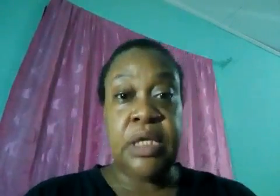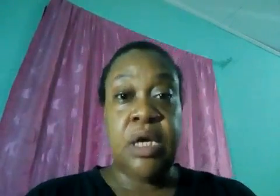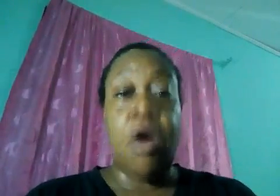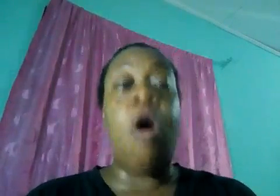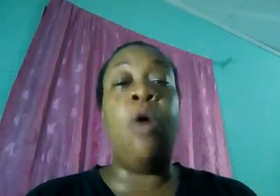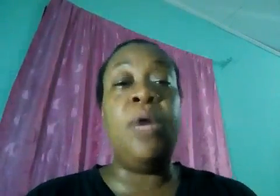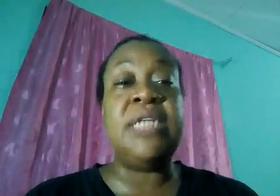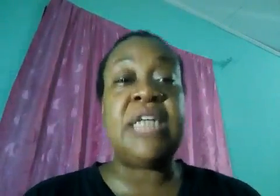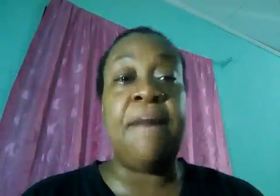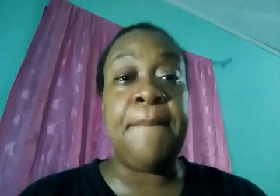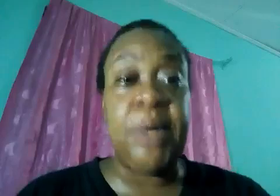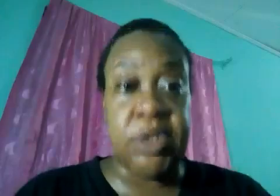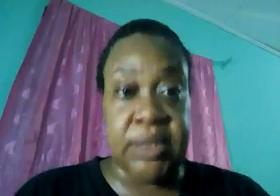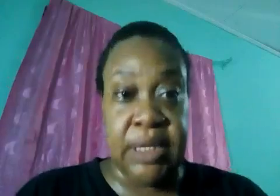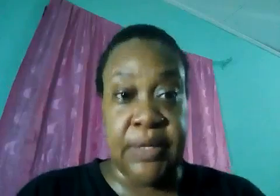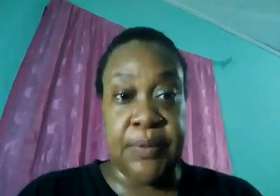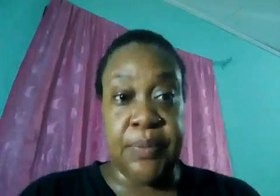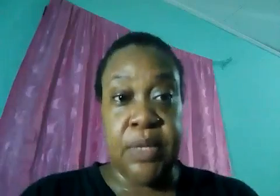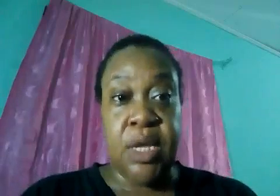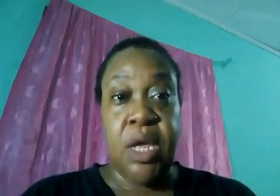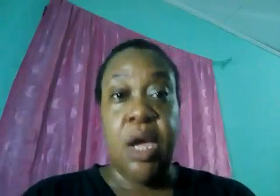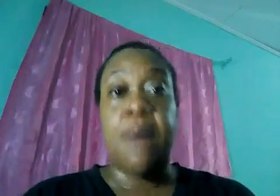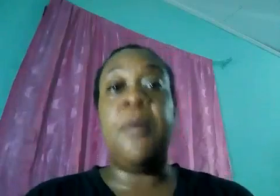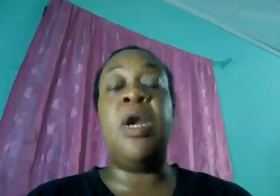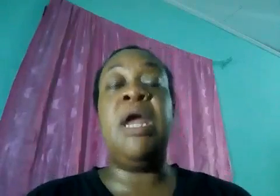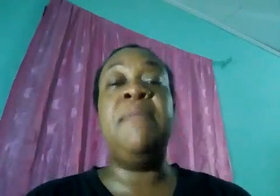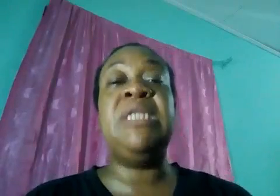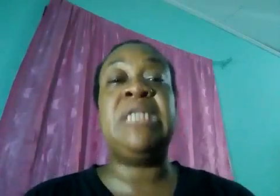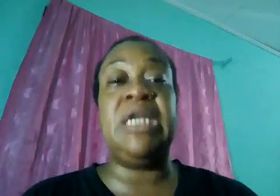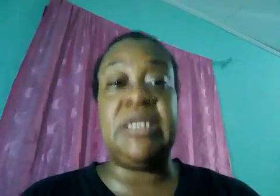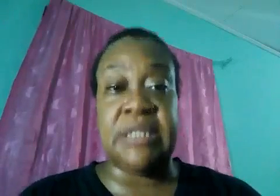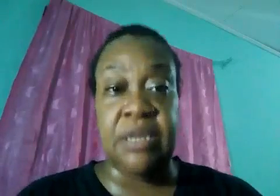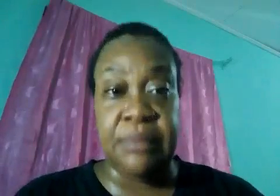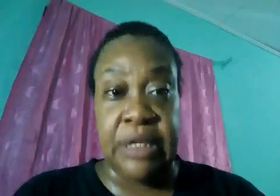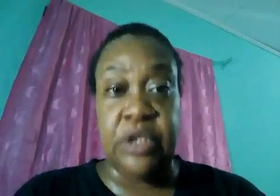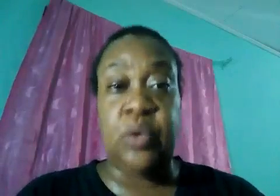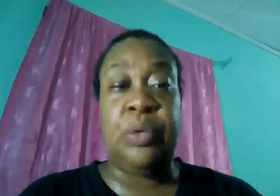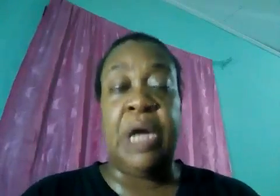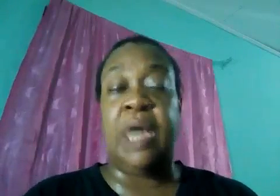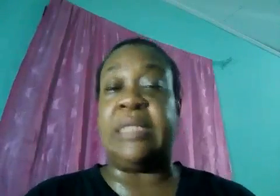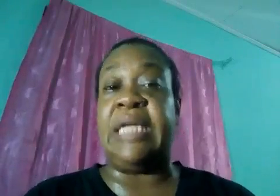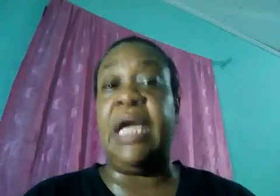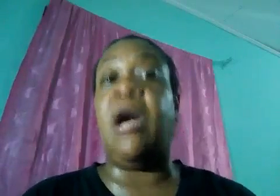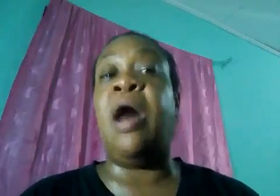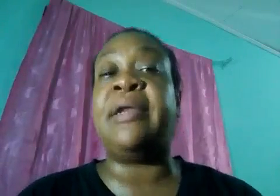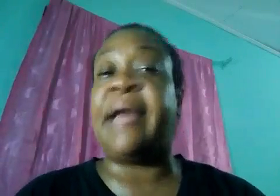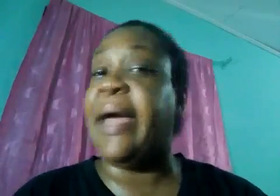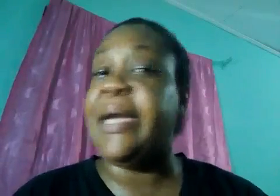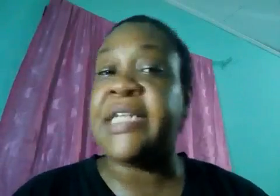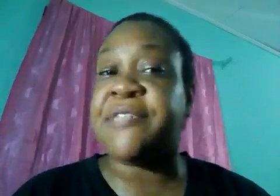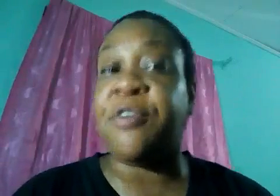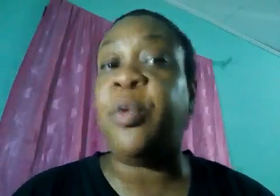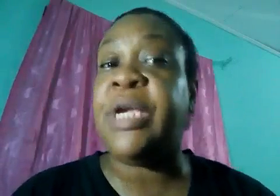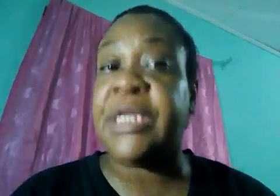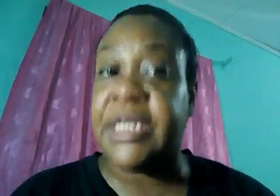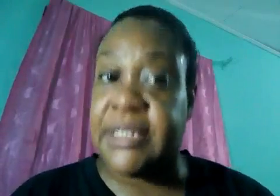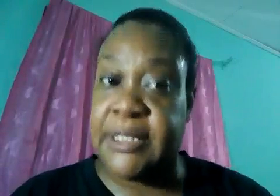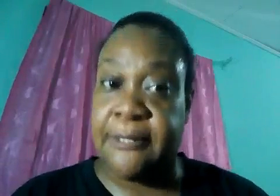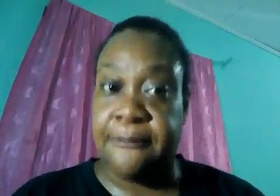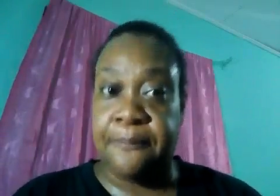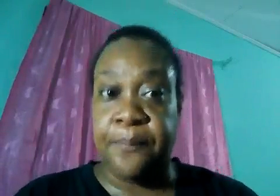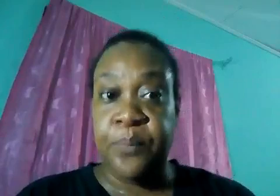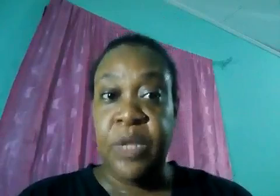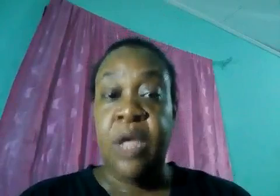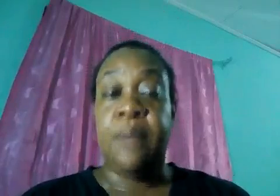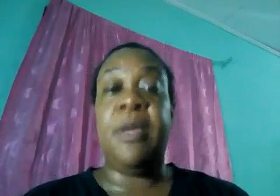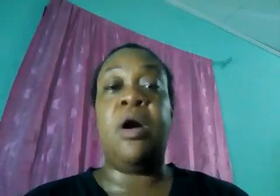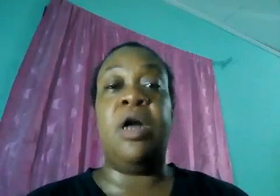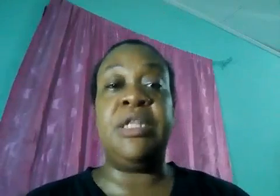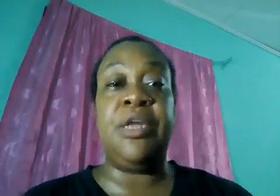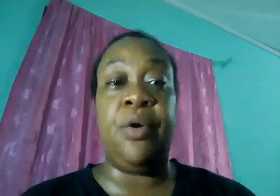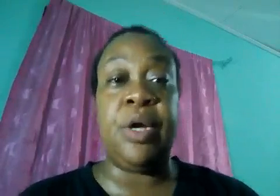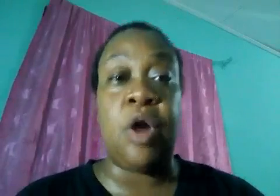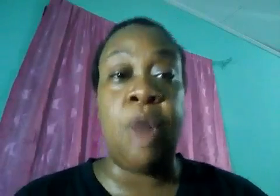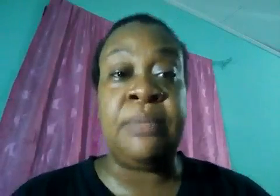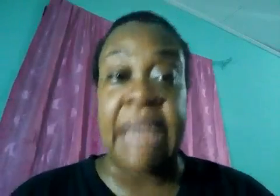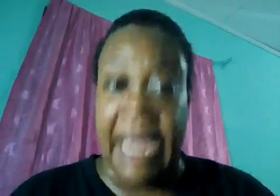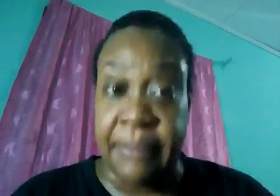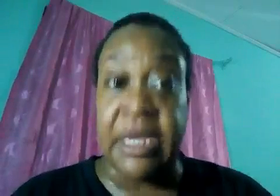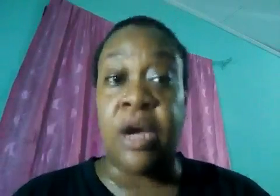always have mercy. But let me tell you something. Do not take God's kindness for weakness. Because there will come times that God will be